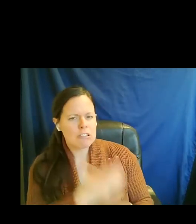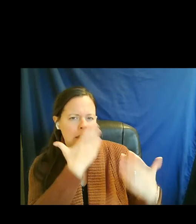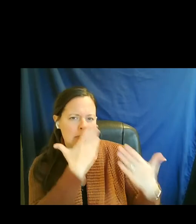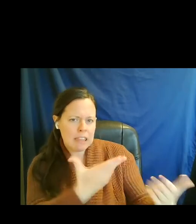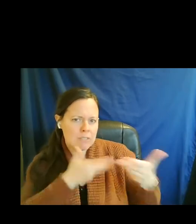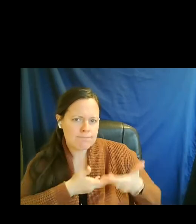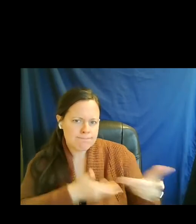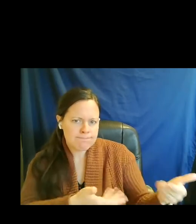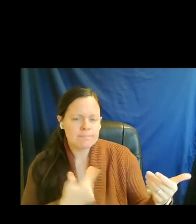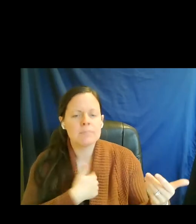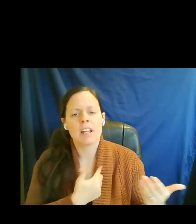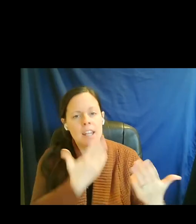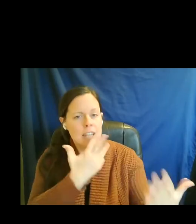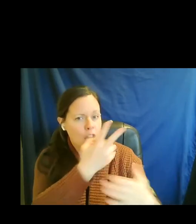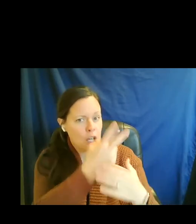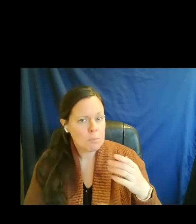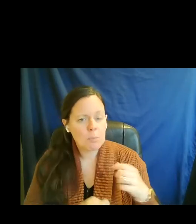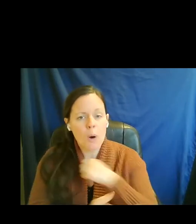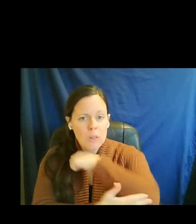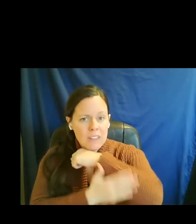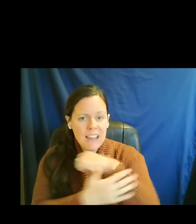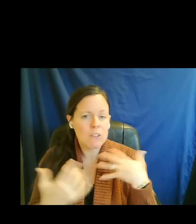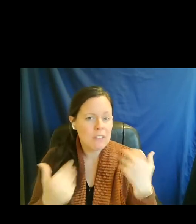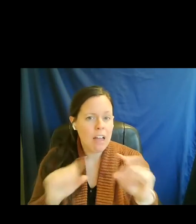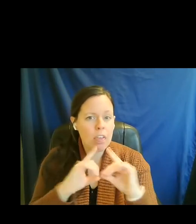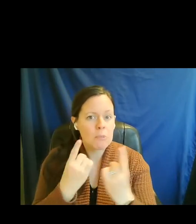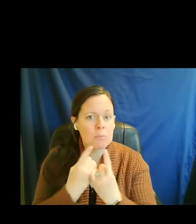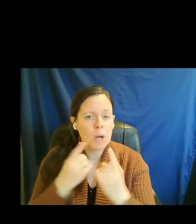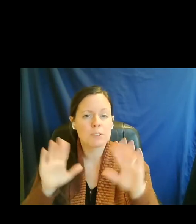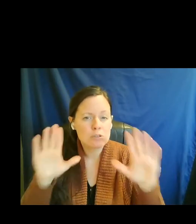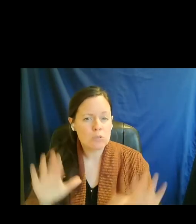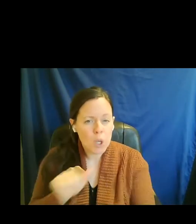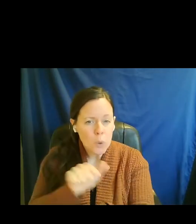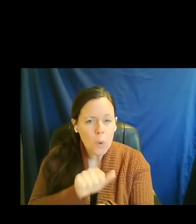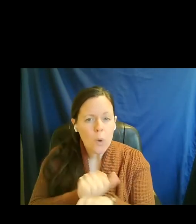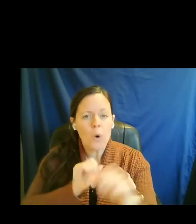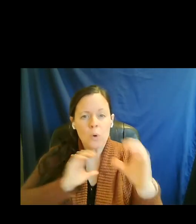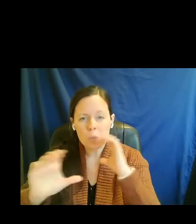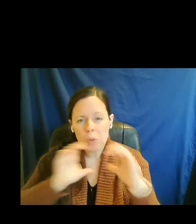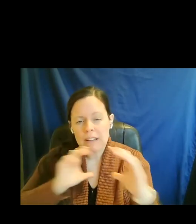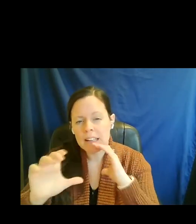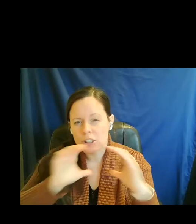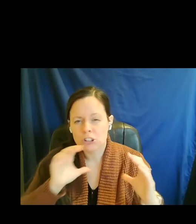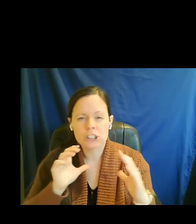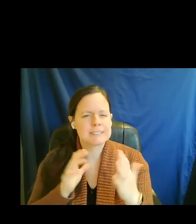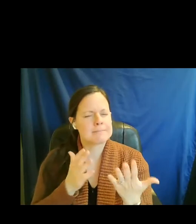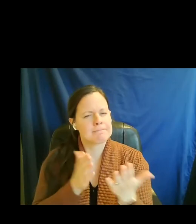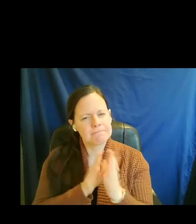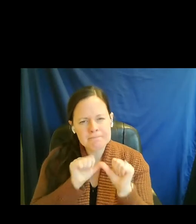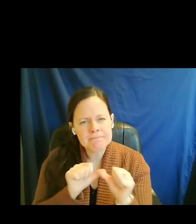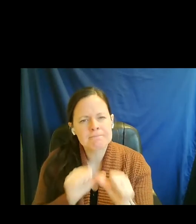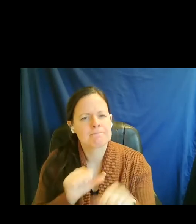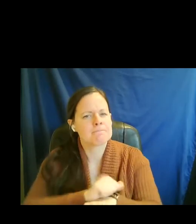both county health departments for the great work and communication and vigilance that you've had with COVID